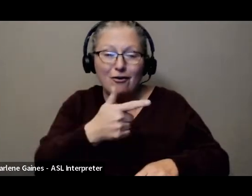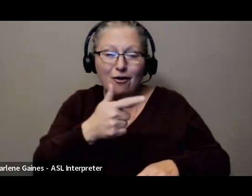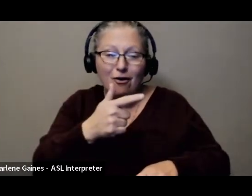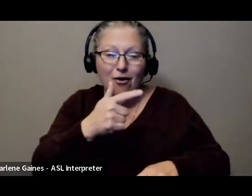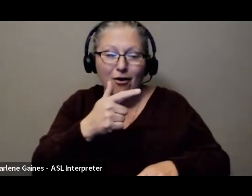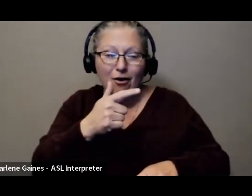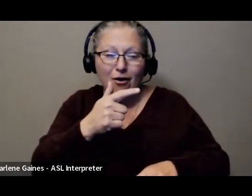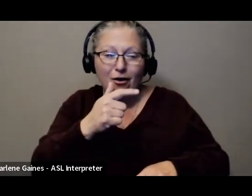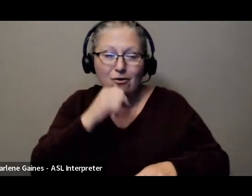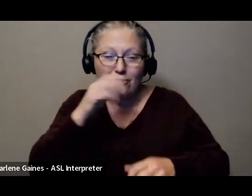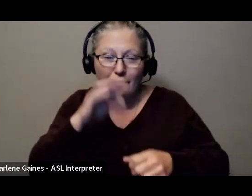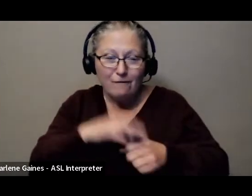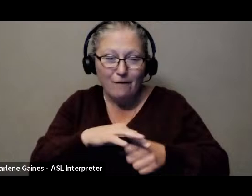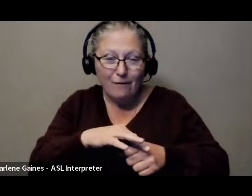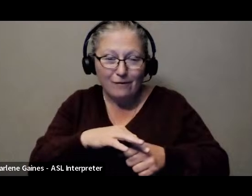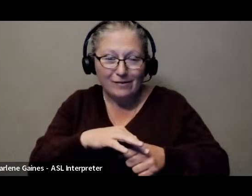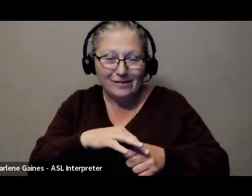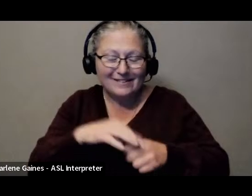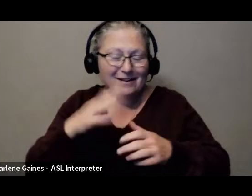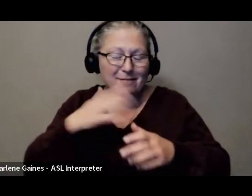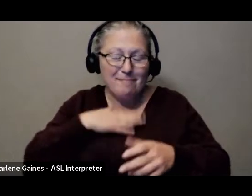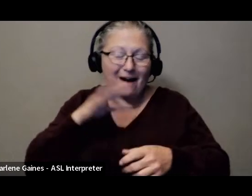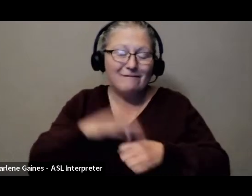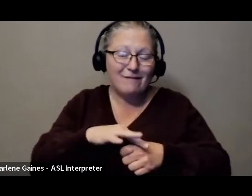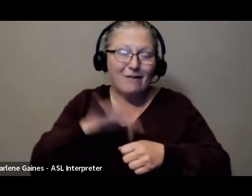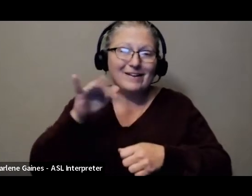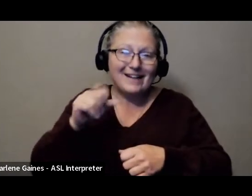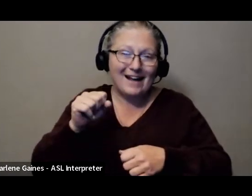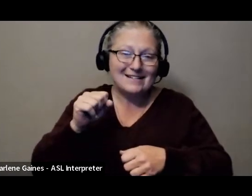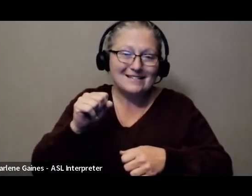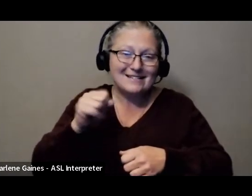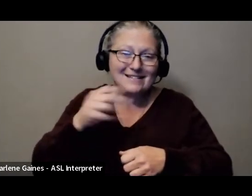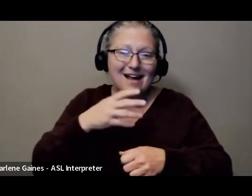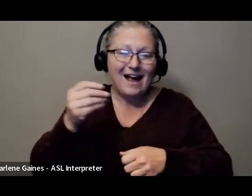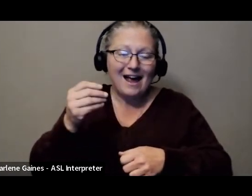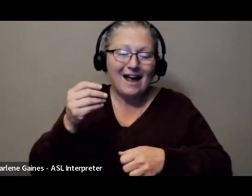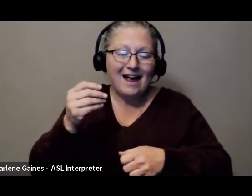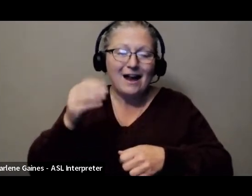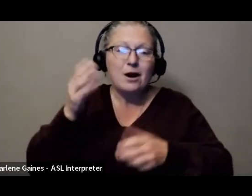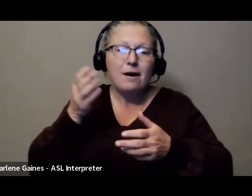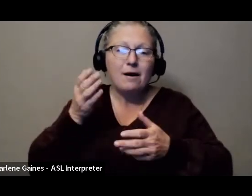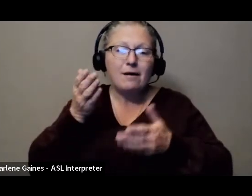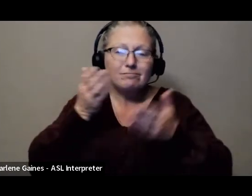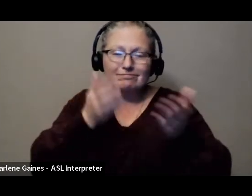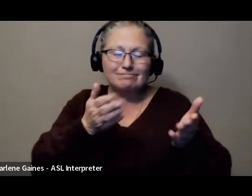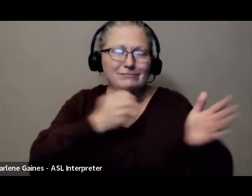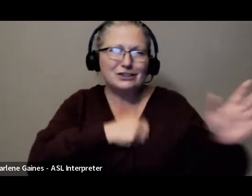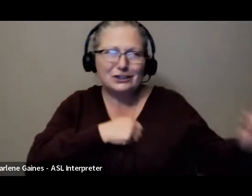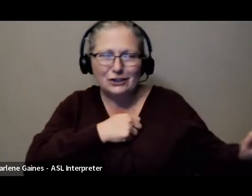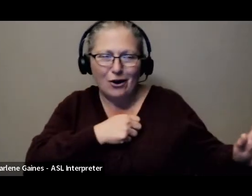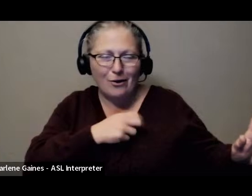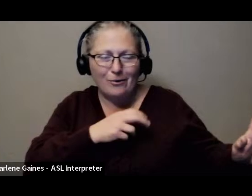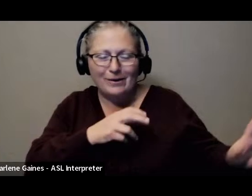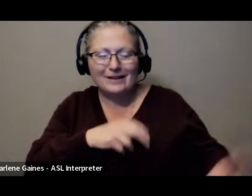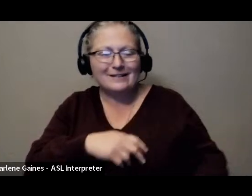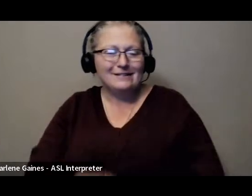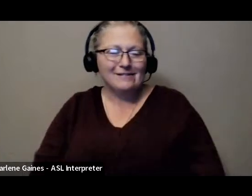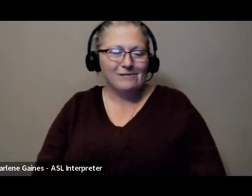on these. My vote is yes, and motion carries. I'm sorry, y'all.